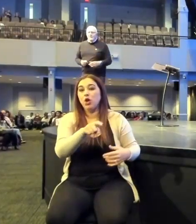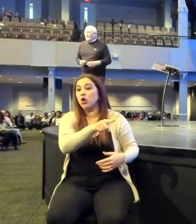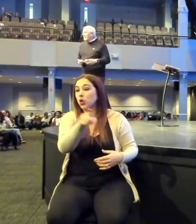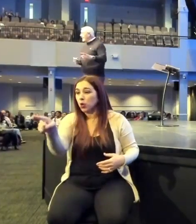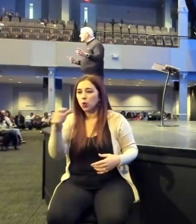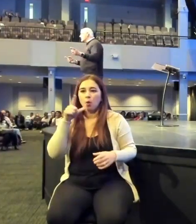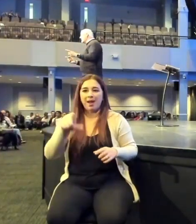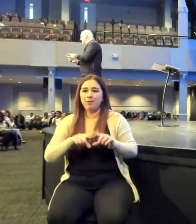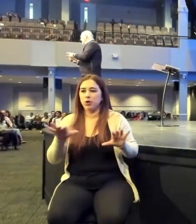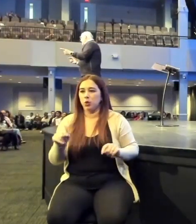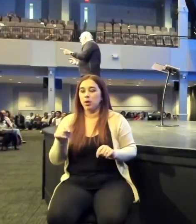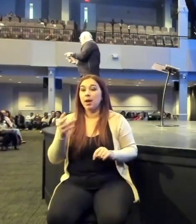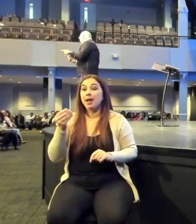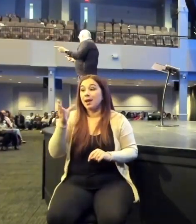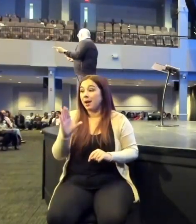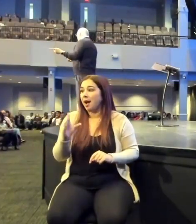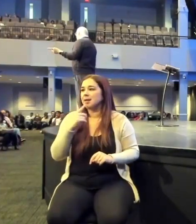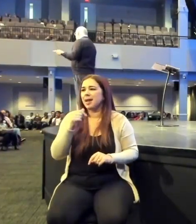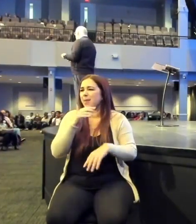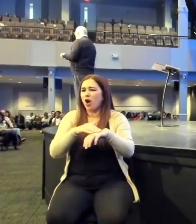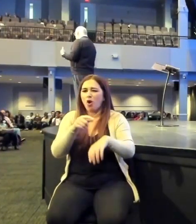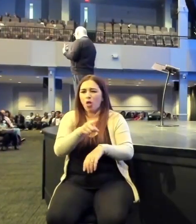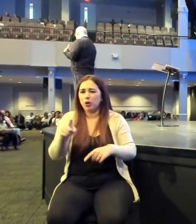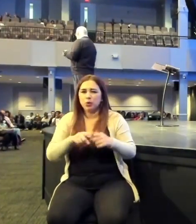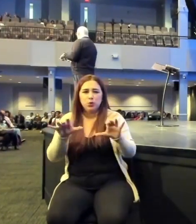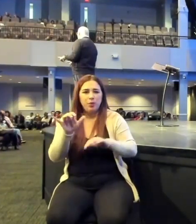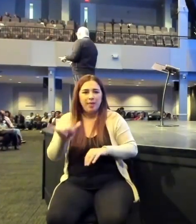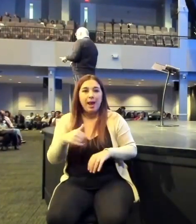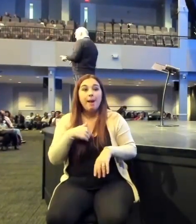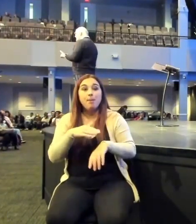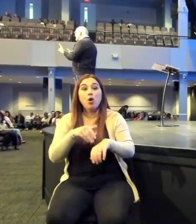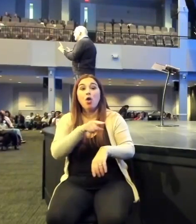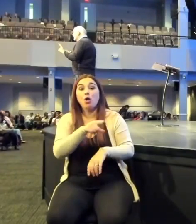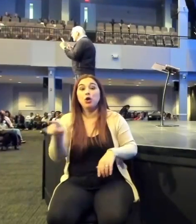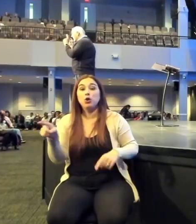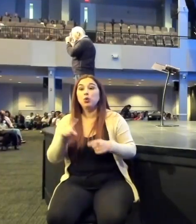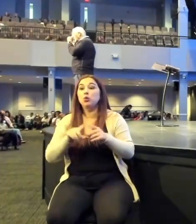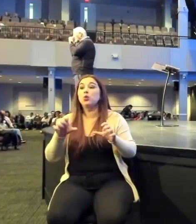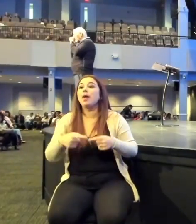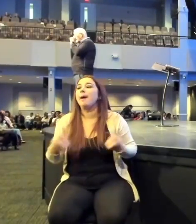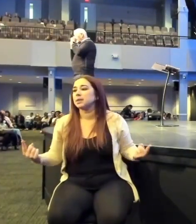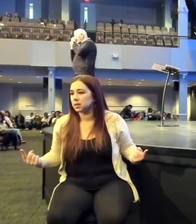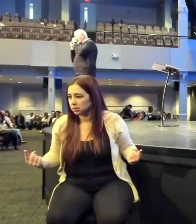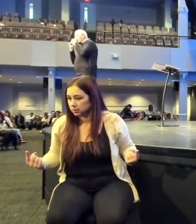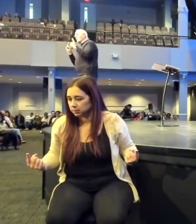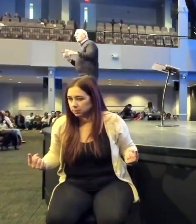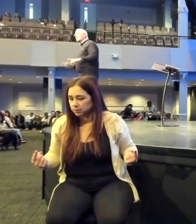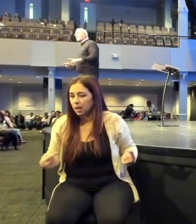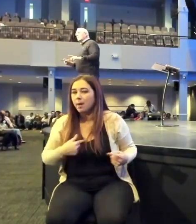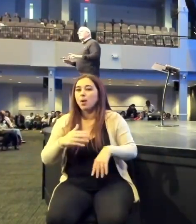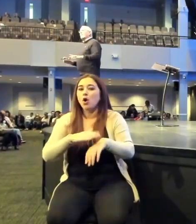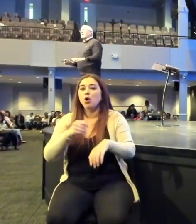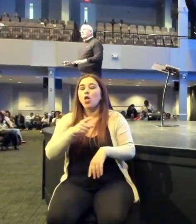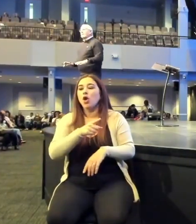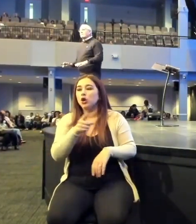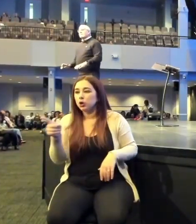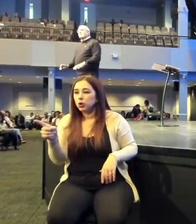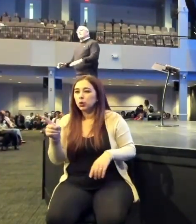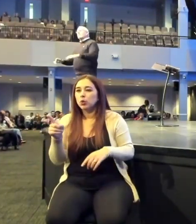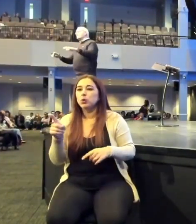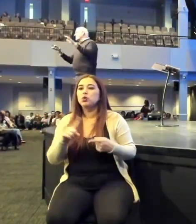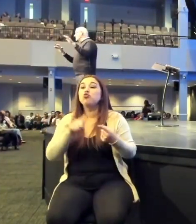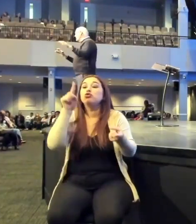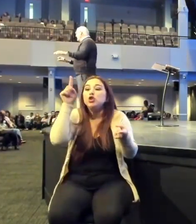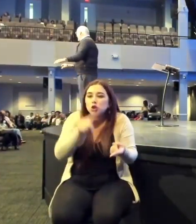have to do it. In fact, God says, I'm not calling you to do that. I'm actually calling you to do something different. I'm calling you to go around and